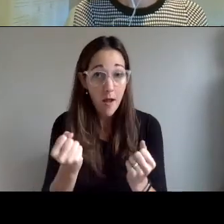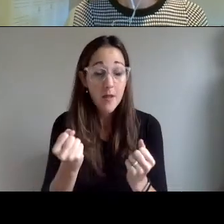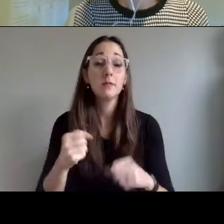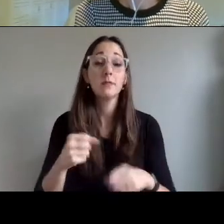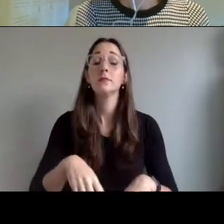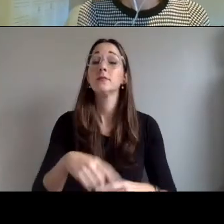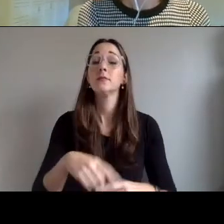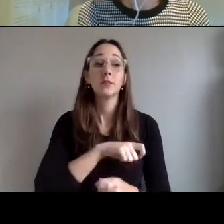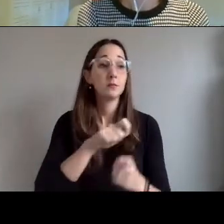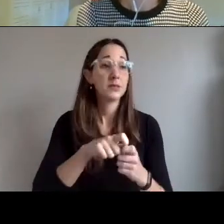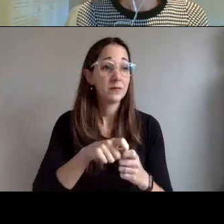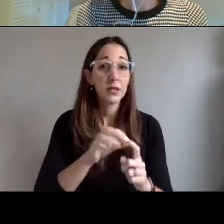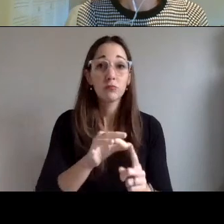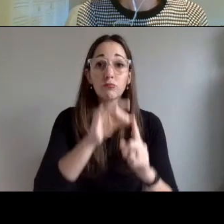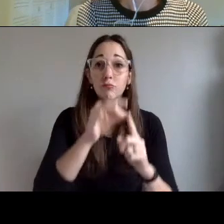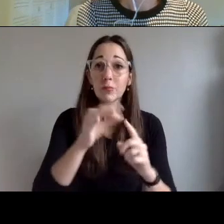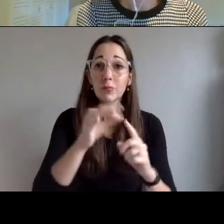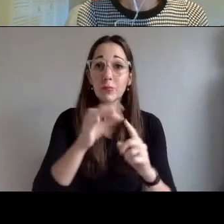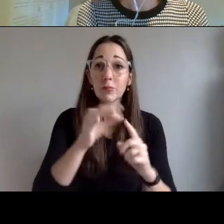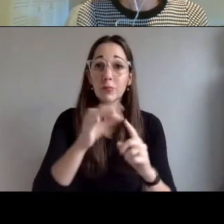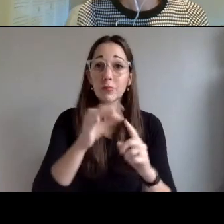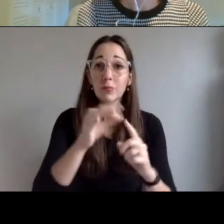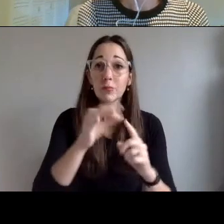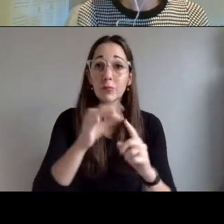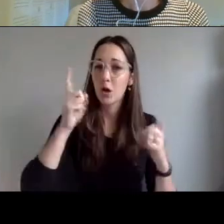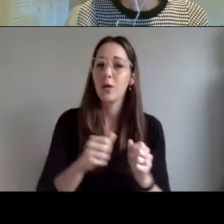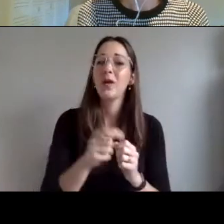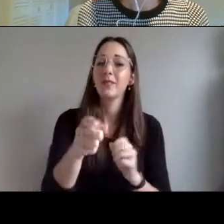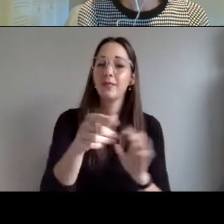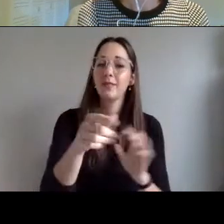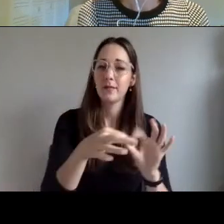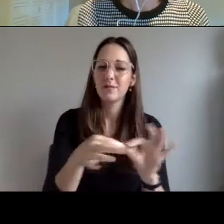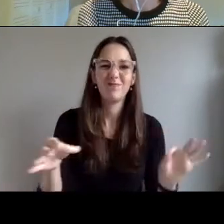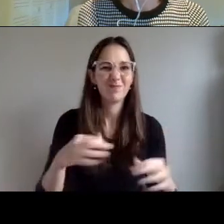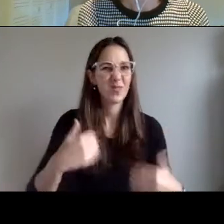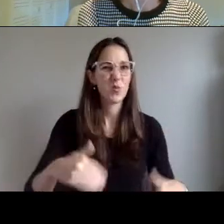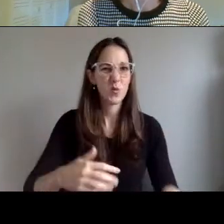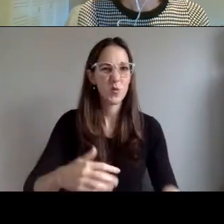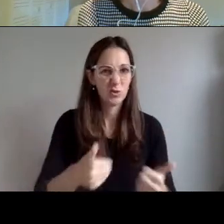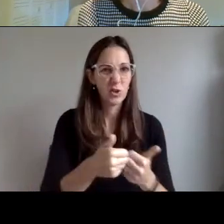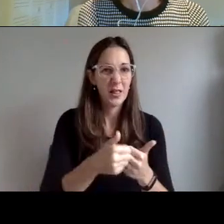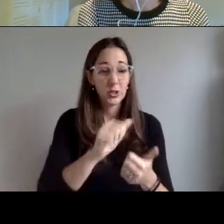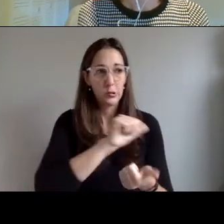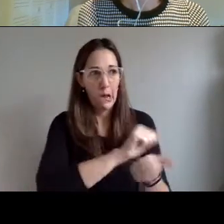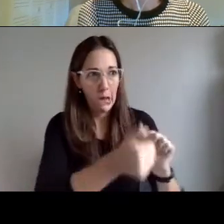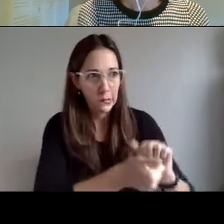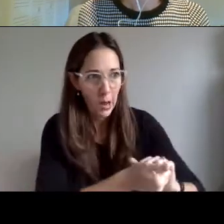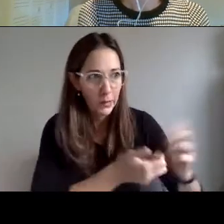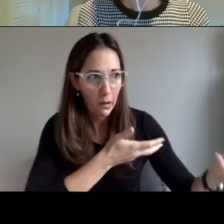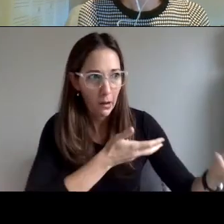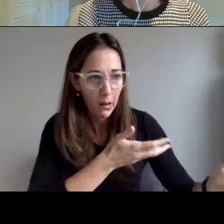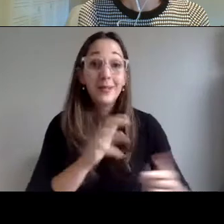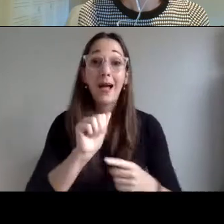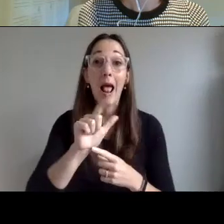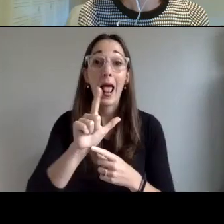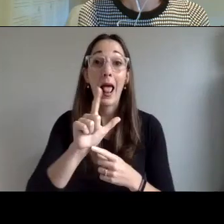is difficult to adopt these things as we have the Albanian Sign Language here in our country. So this is the way